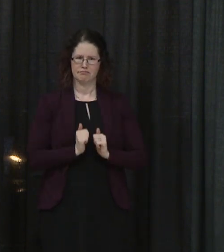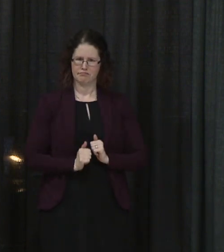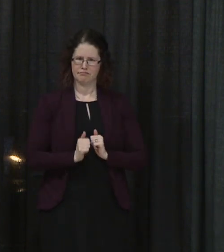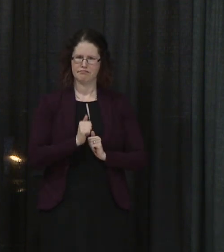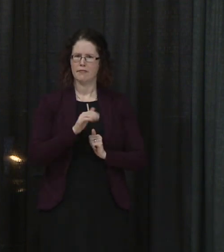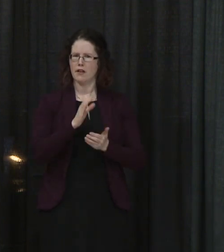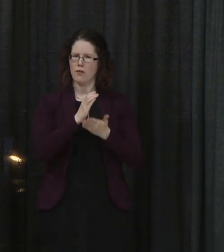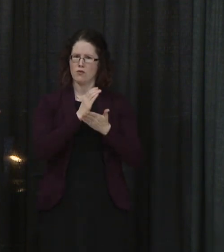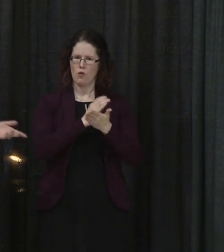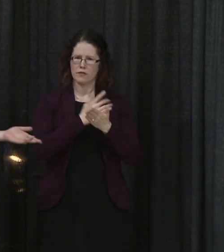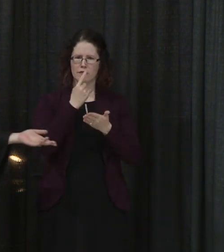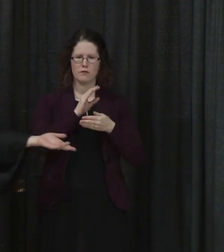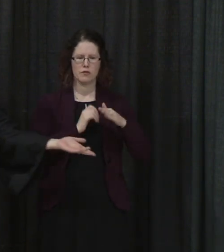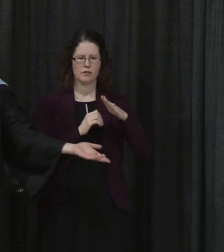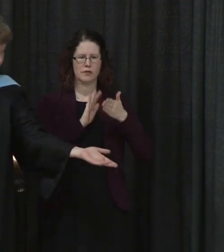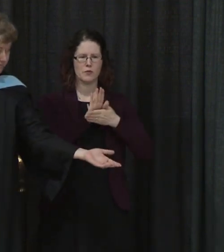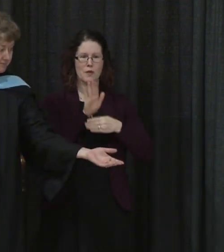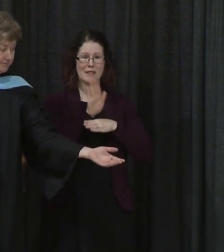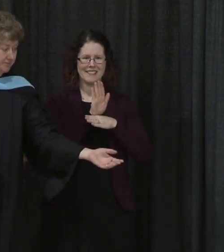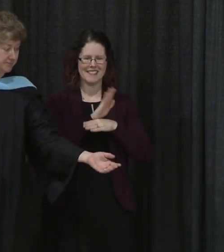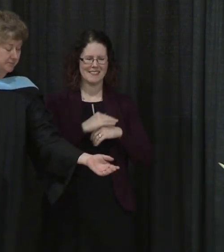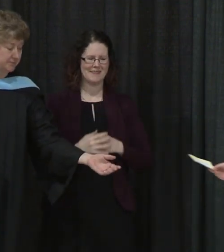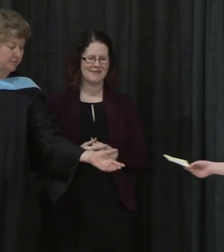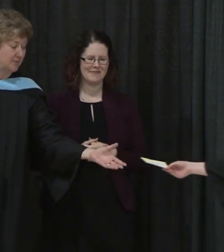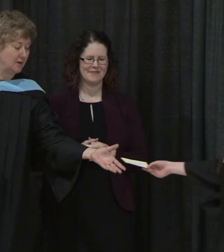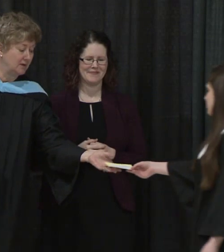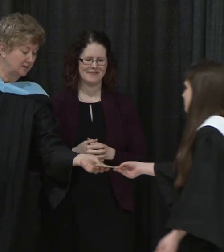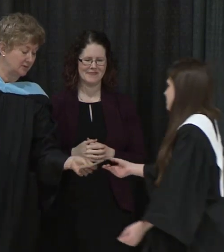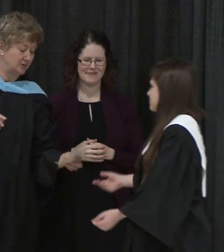the School of Business.